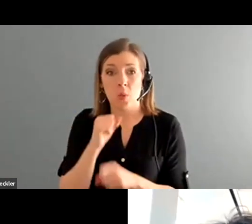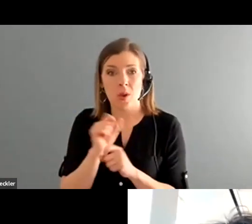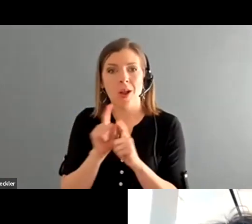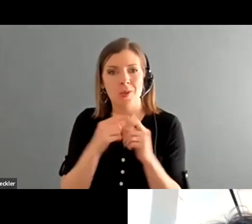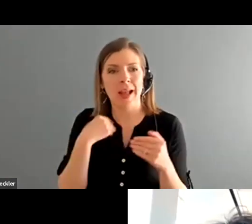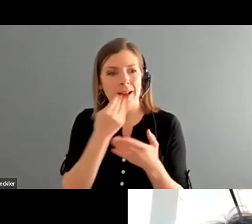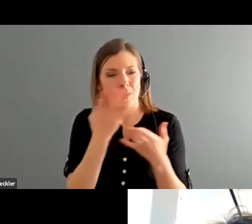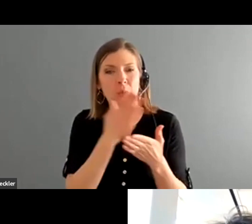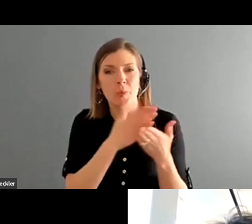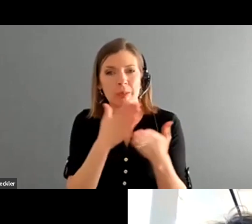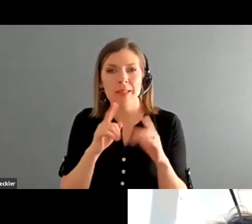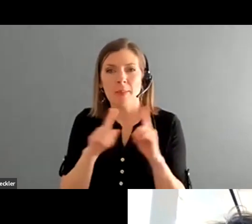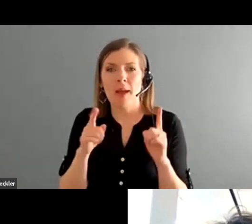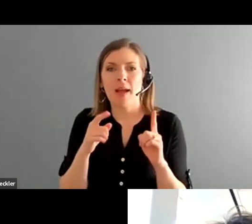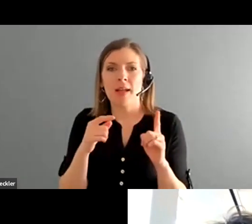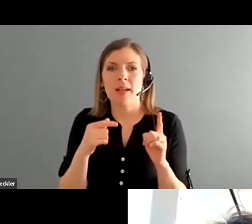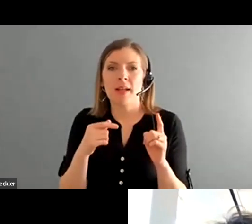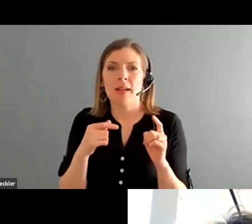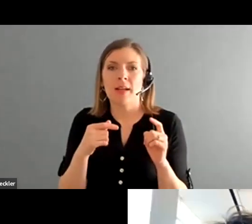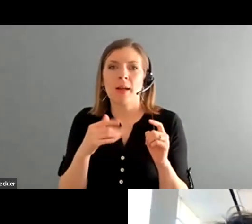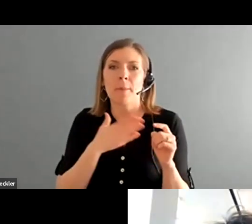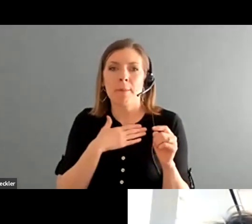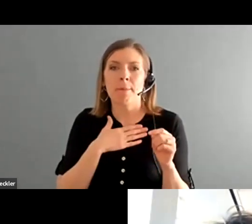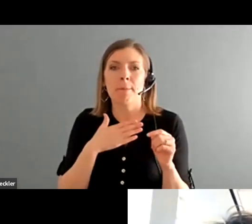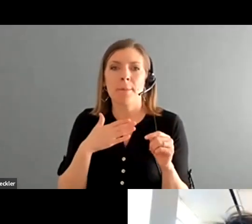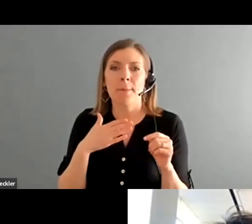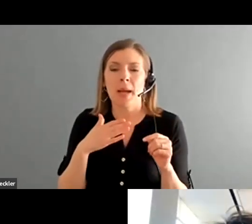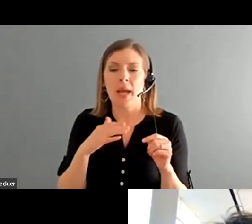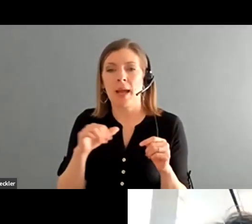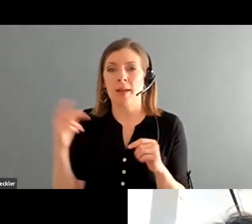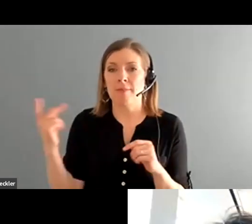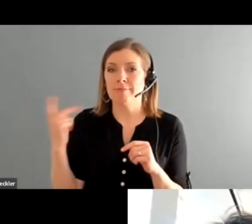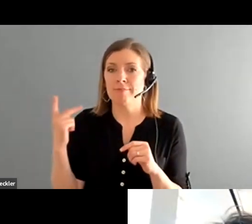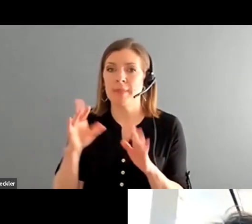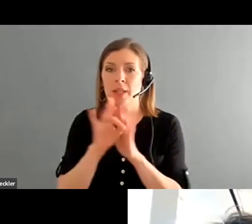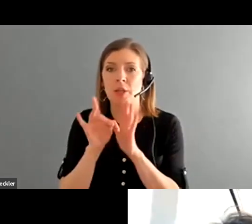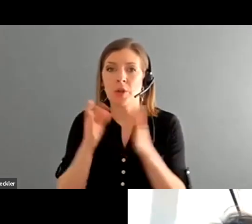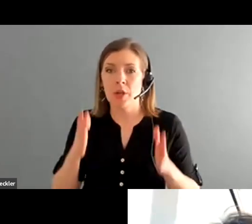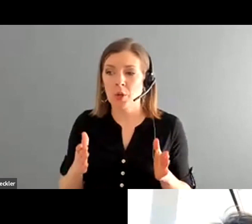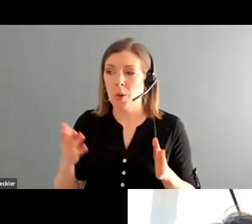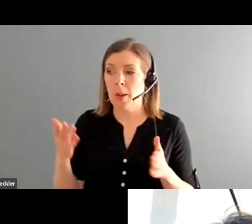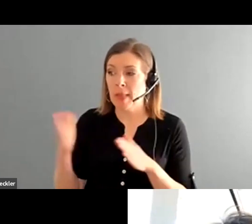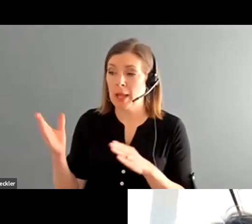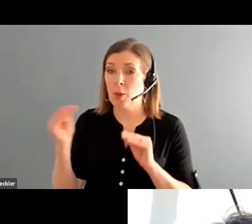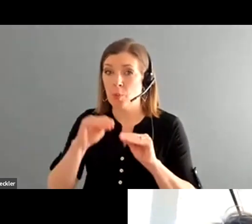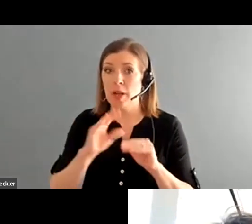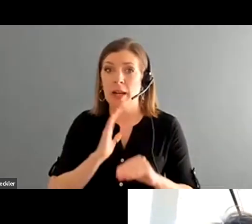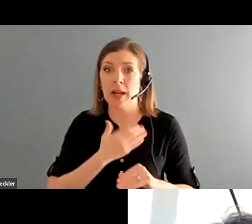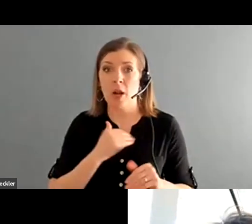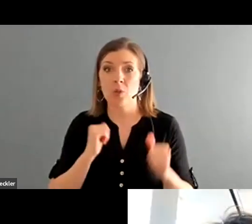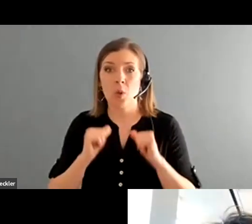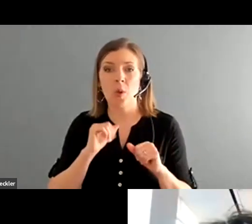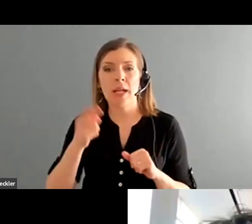had a few pieces, and I was going to, my co-curator, Olivia Ardui, and I were going to put her in our show about histories of